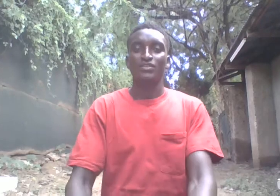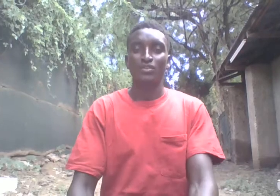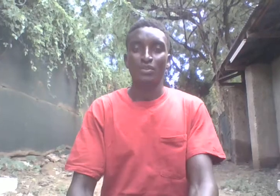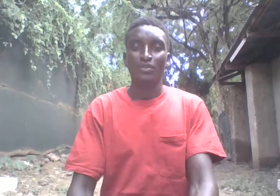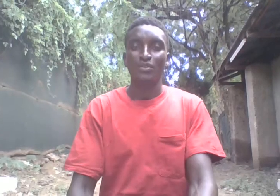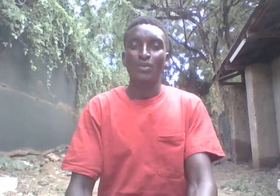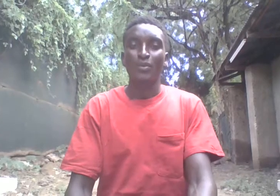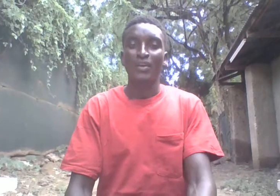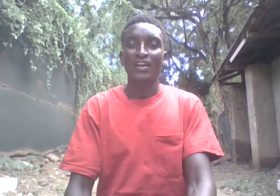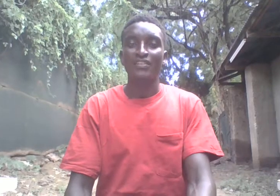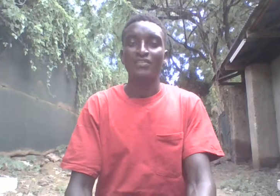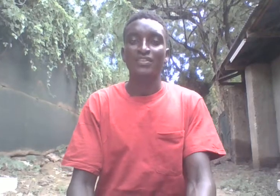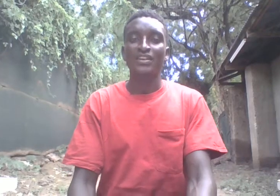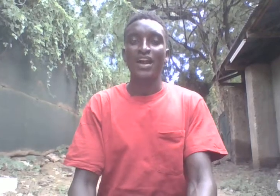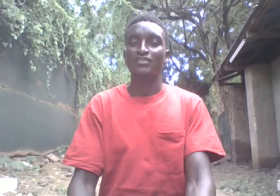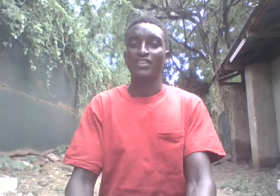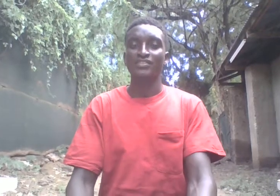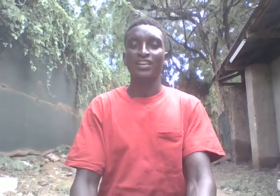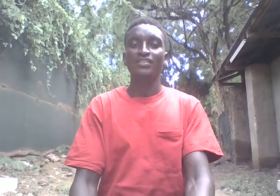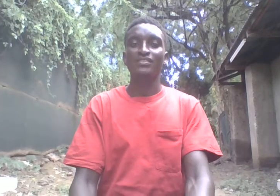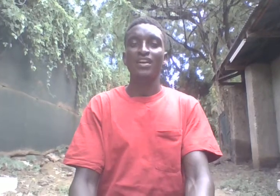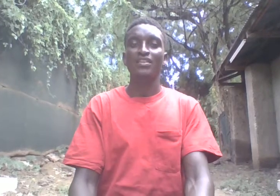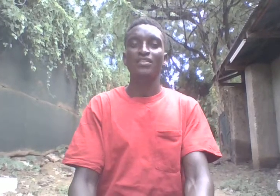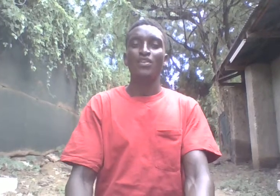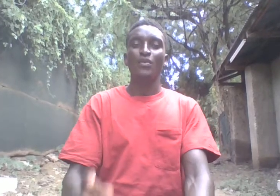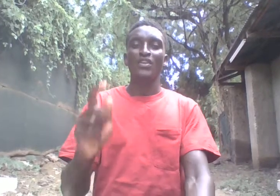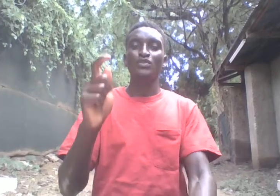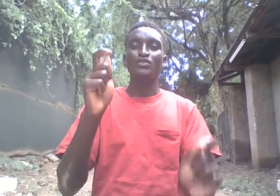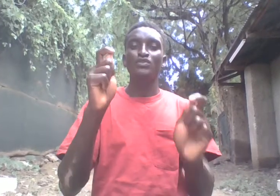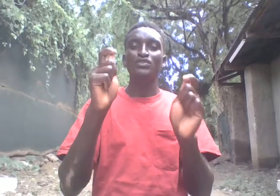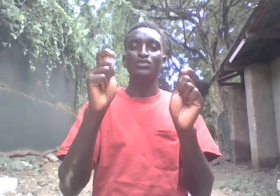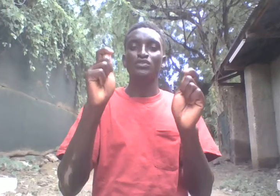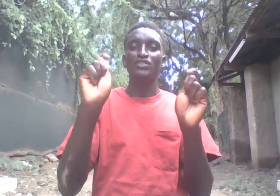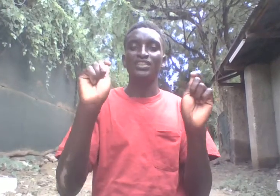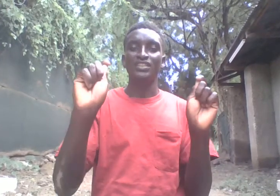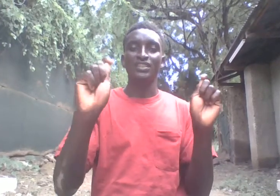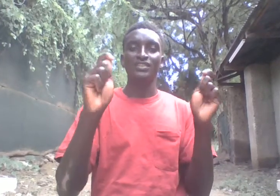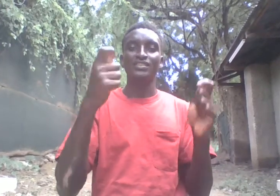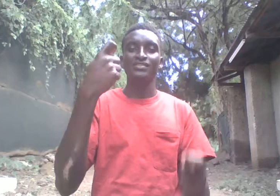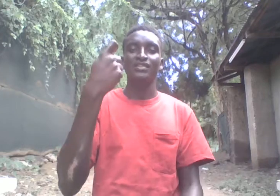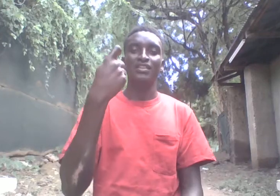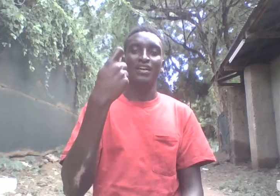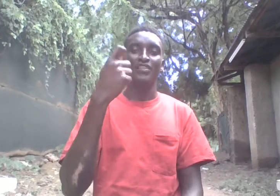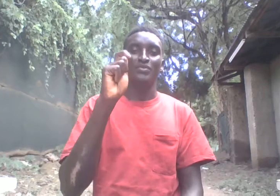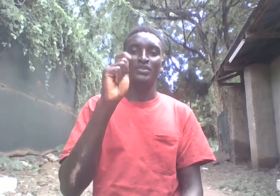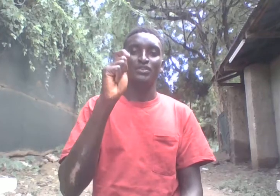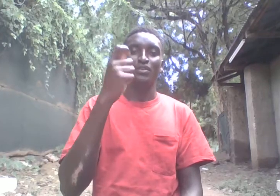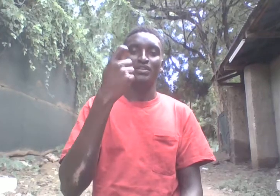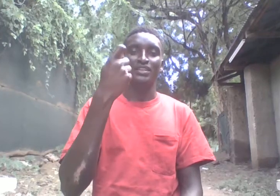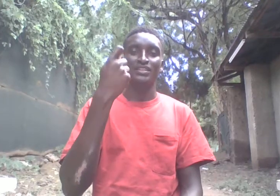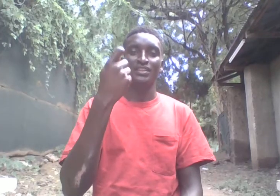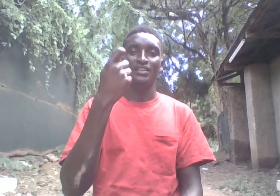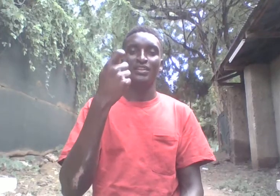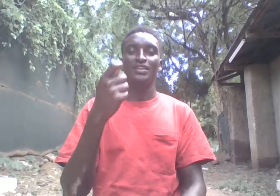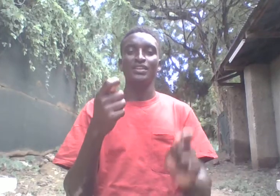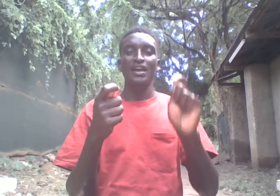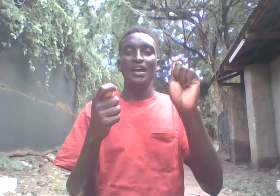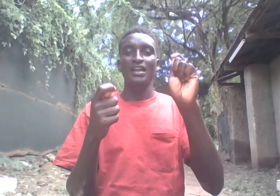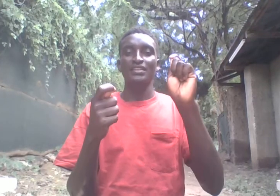So we have a translator. We use T. This is alphabetical T and